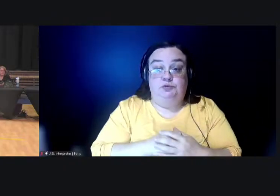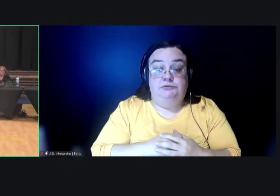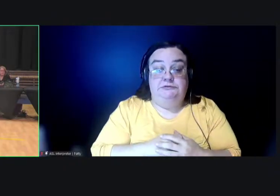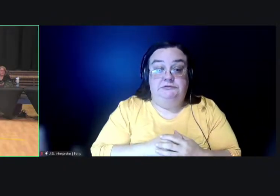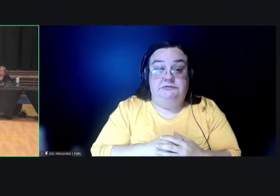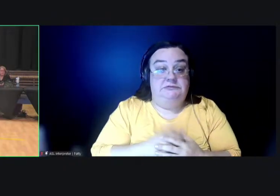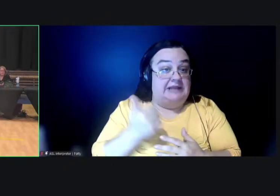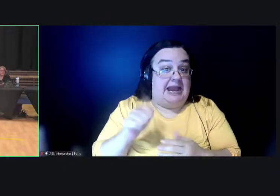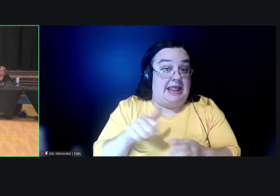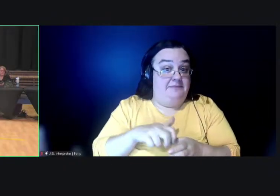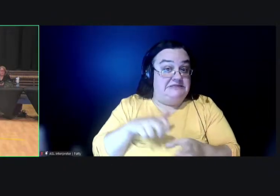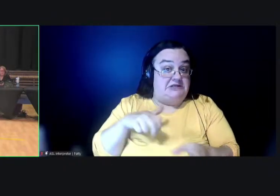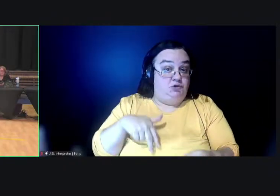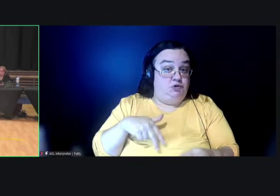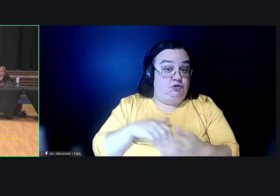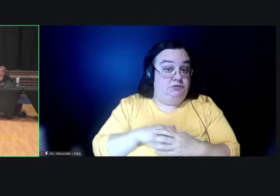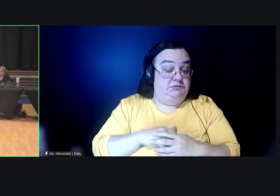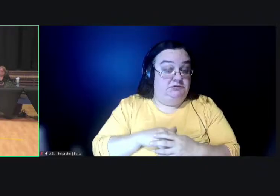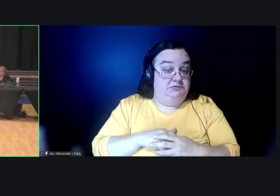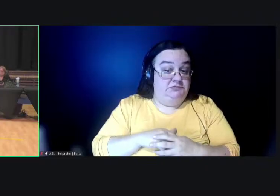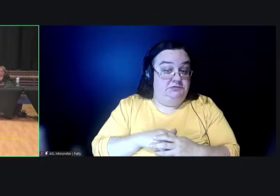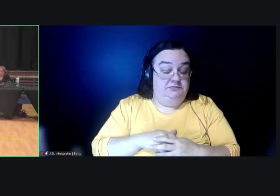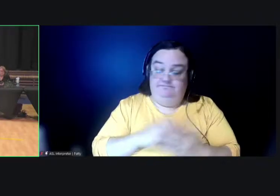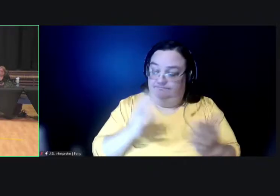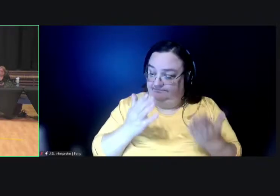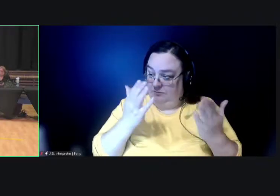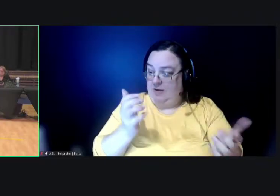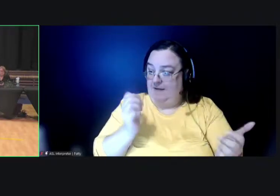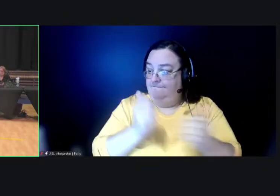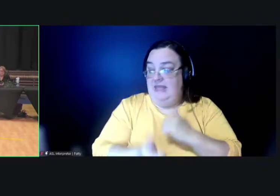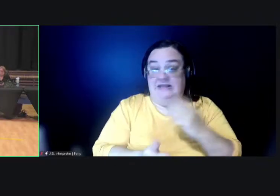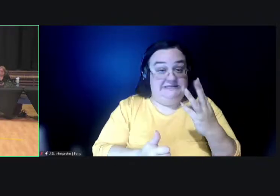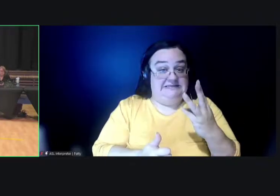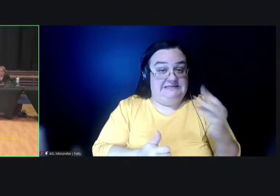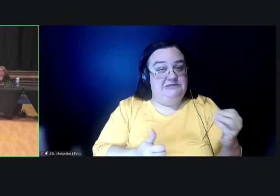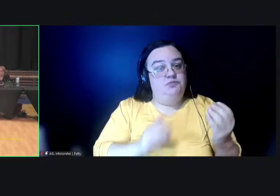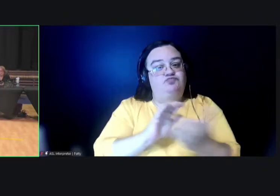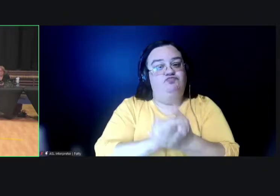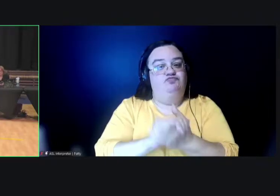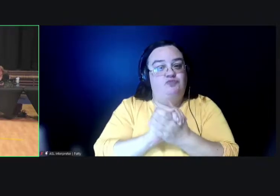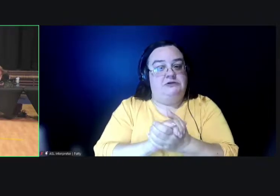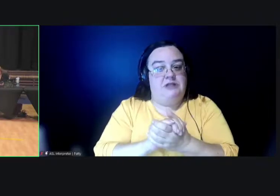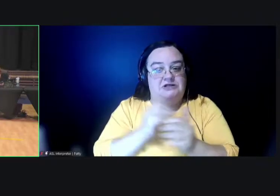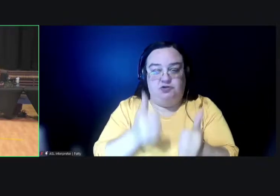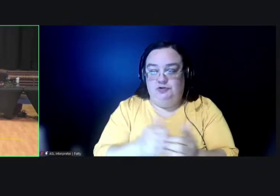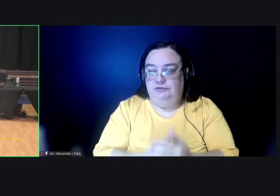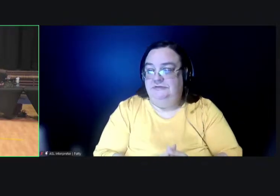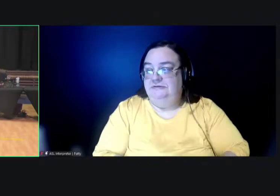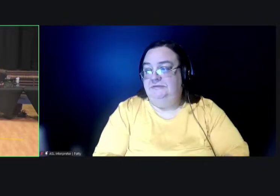Any abstentions? The motion passes 6-0. Congratulations.